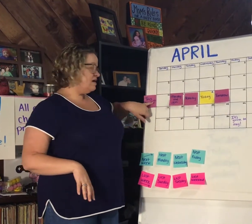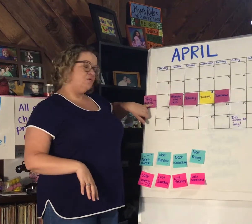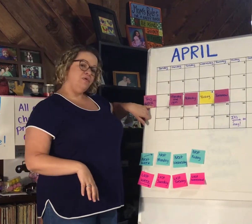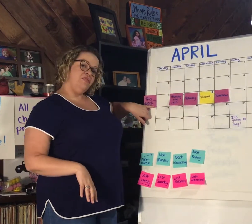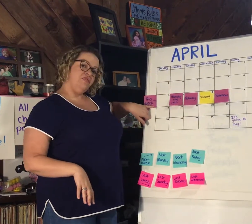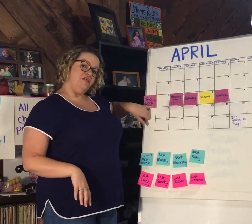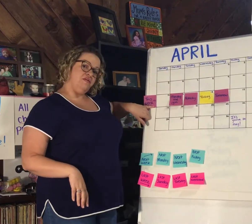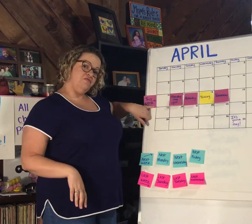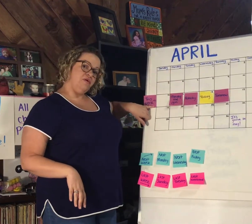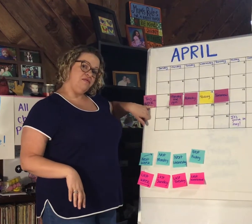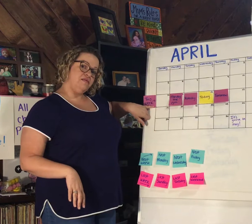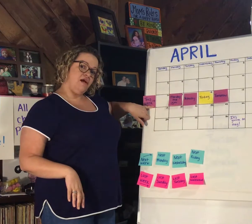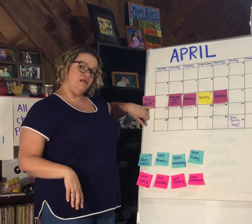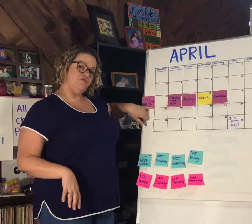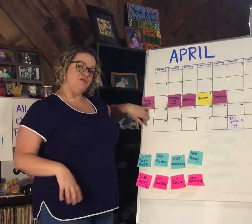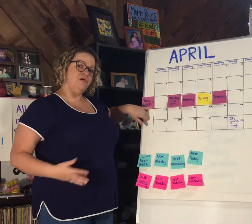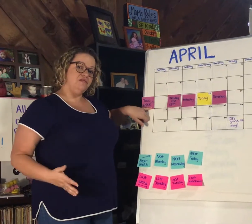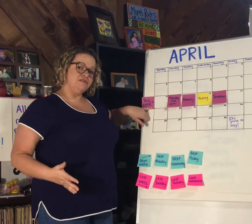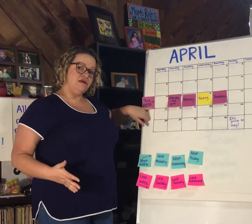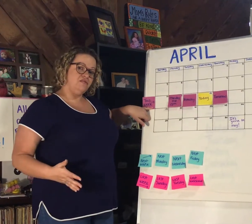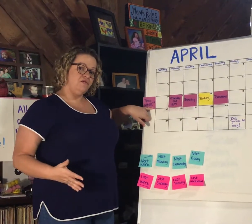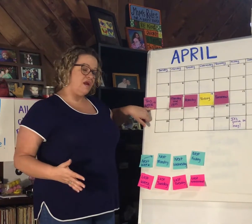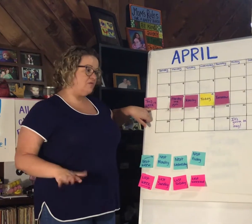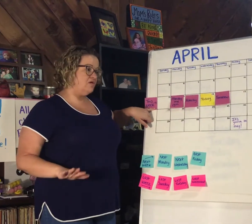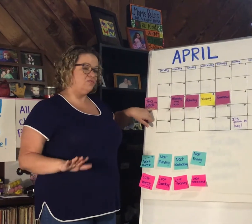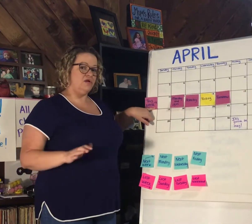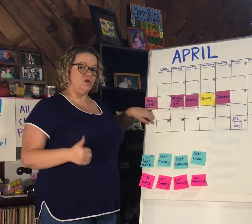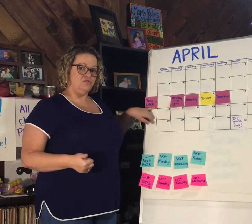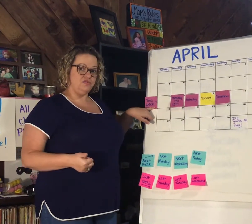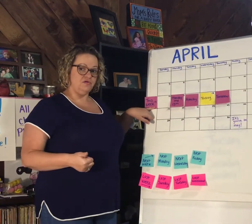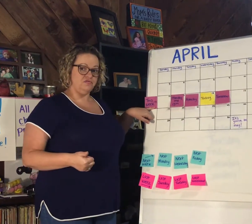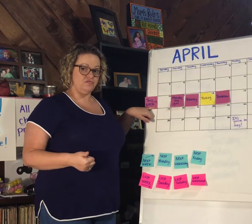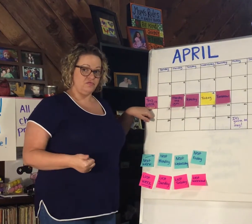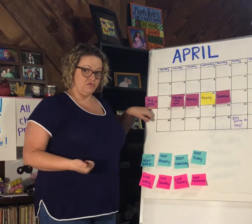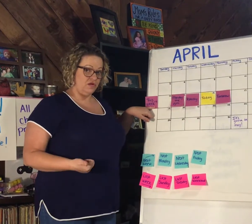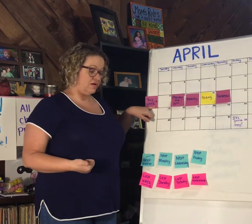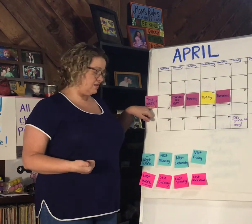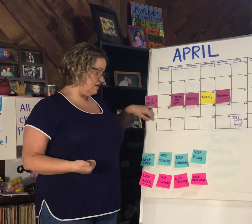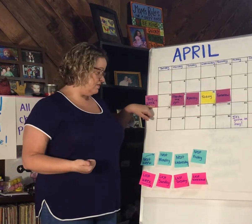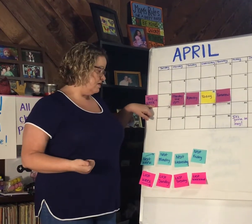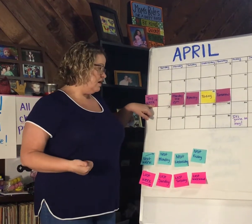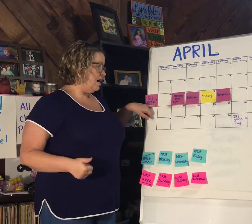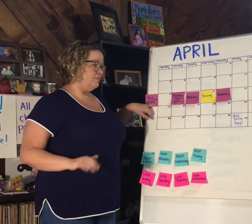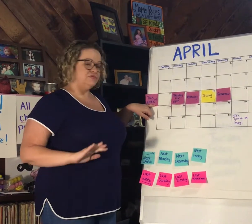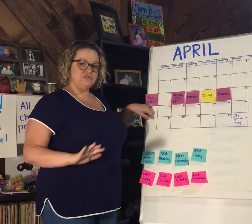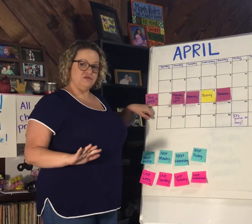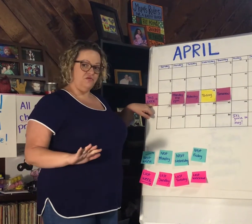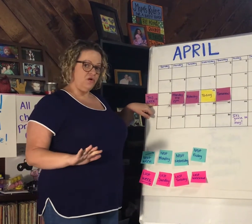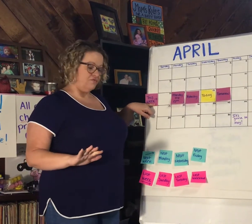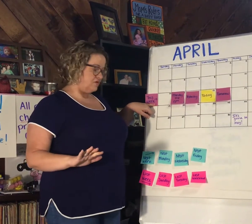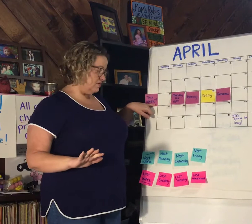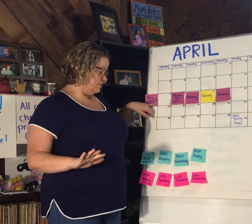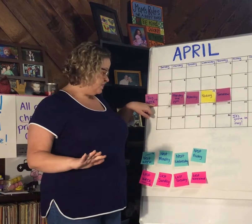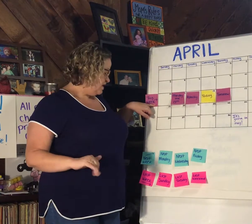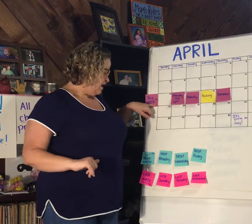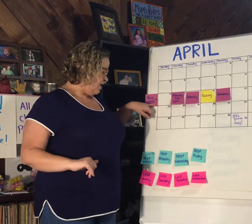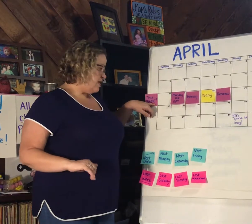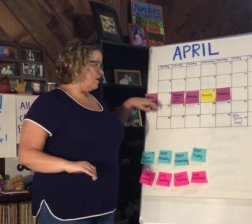it with the this week signs for the present tense vocabulary. So we're going to go over those really quickly just to feel comfortable. And then we're